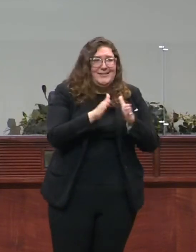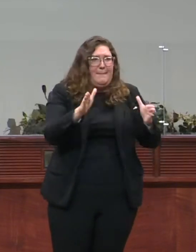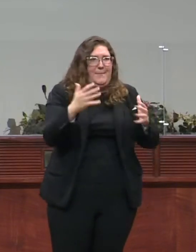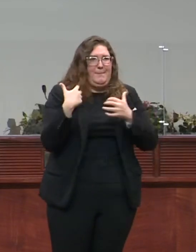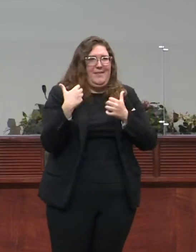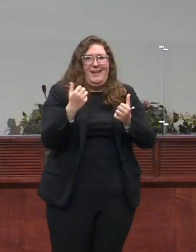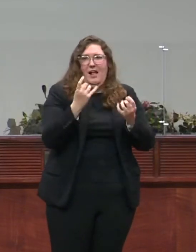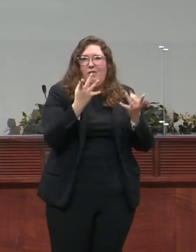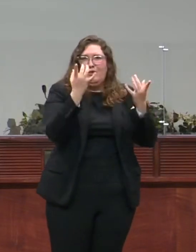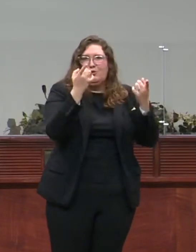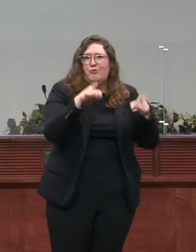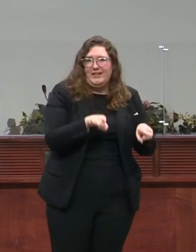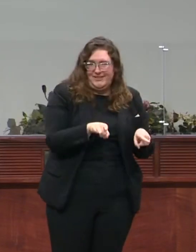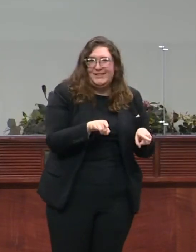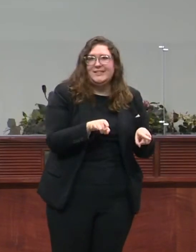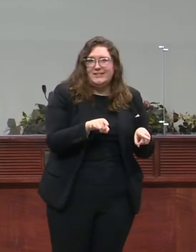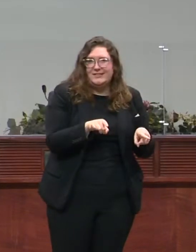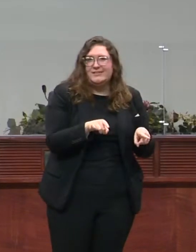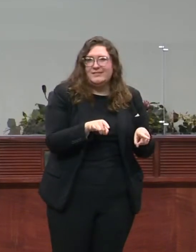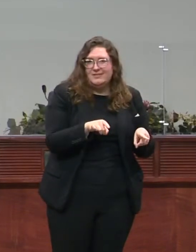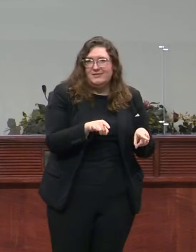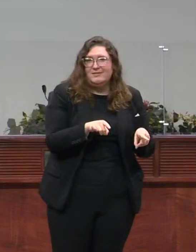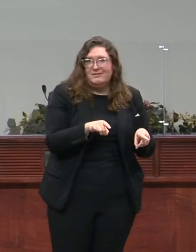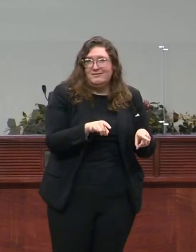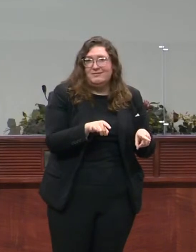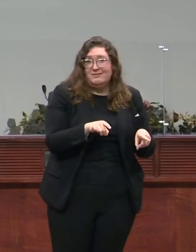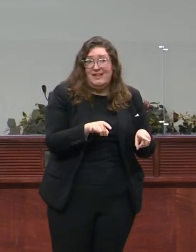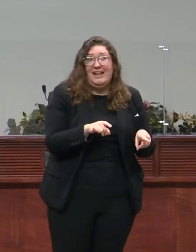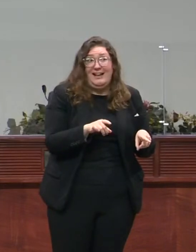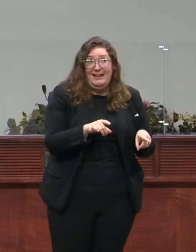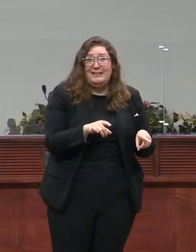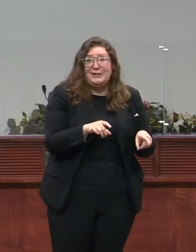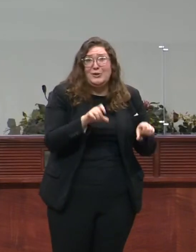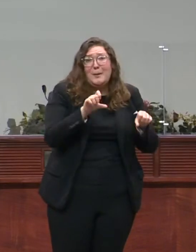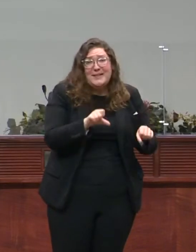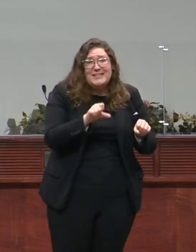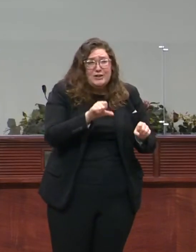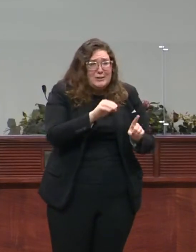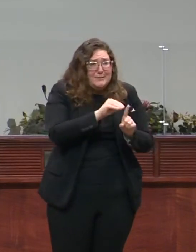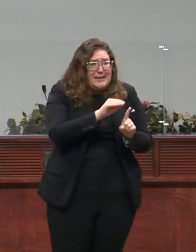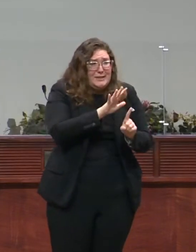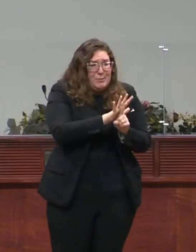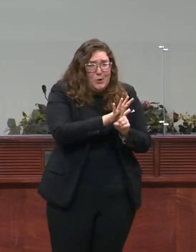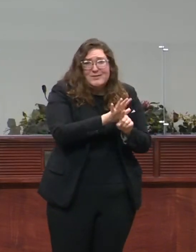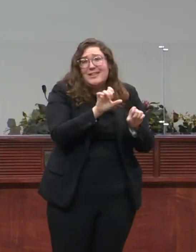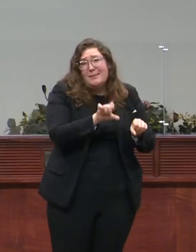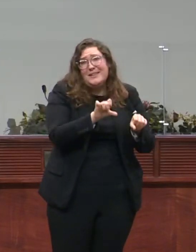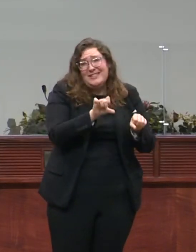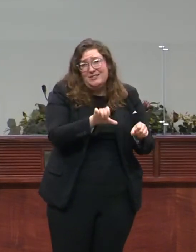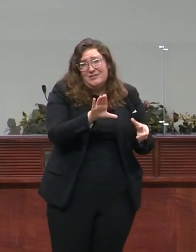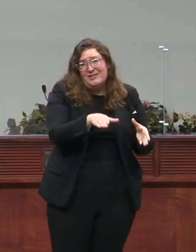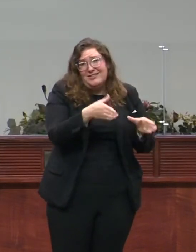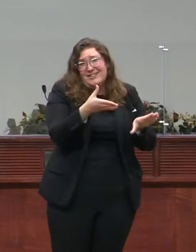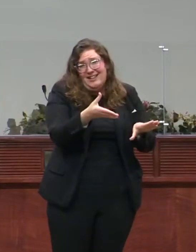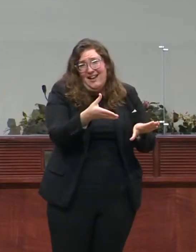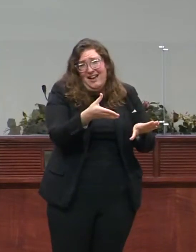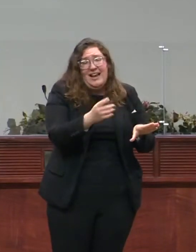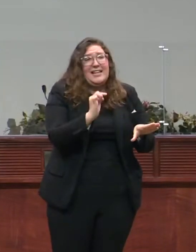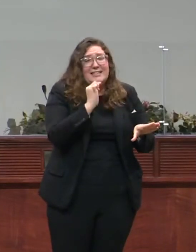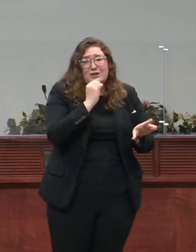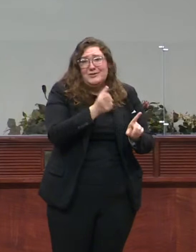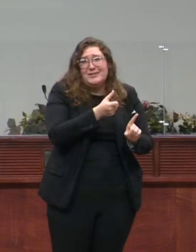to be unduly exposed to something that could potentially adversely impact our